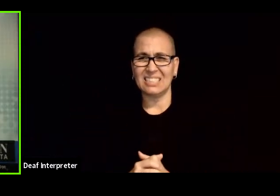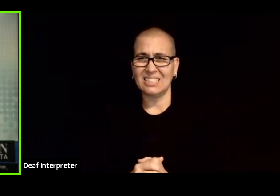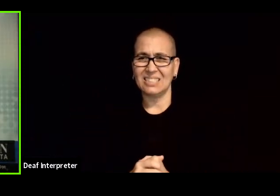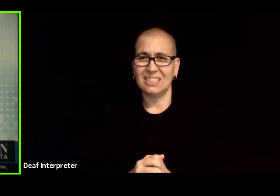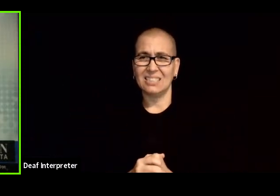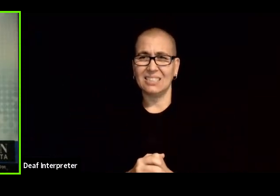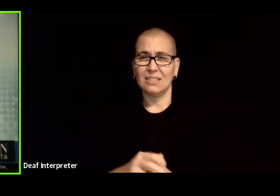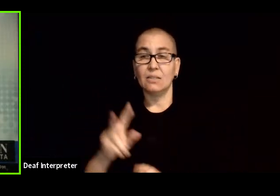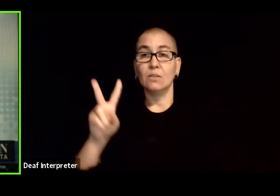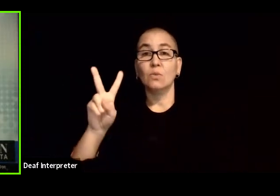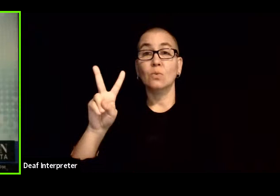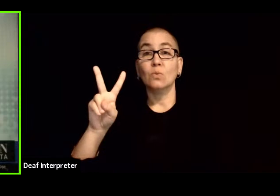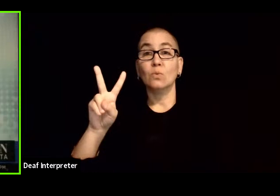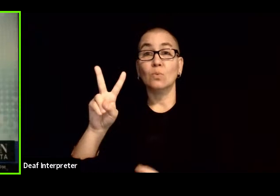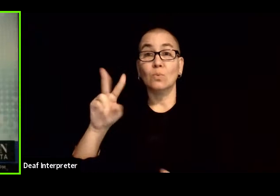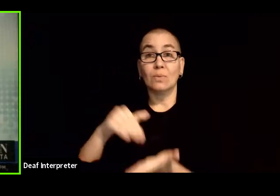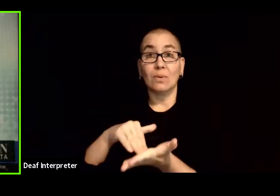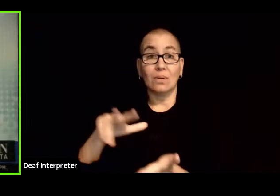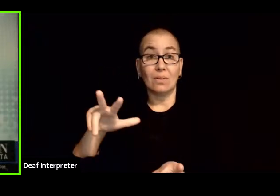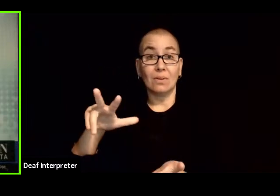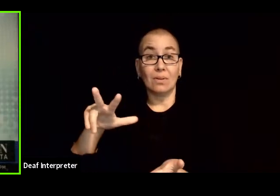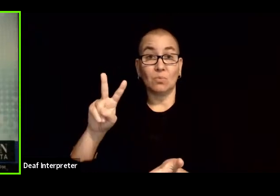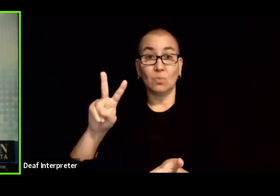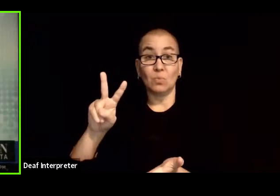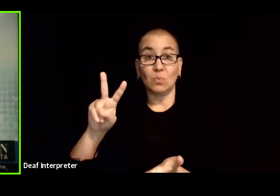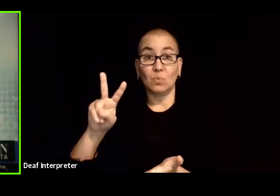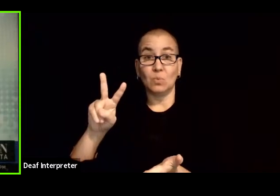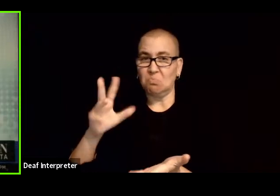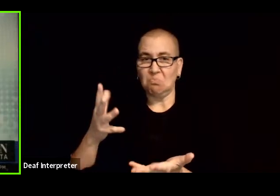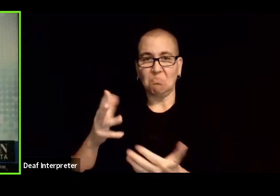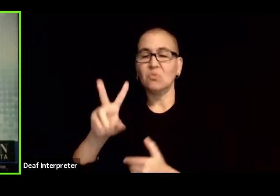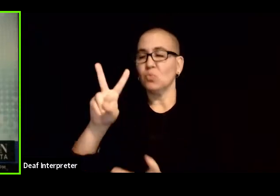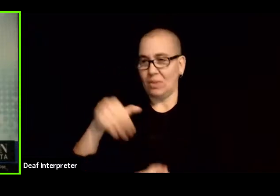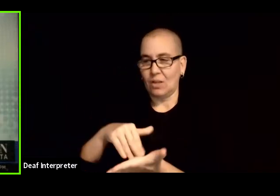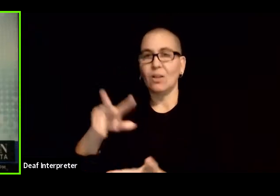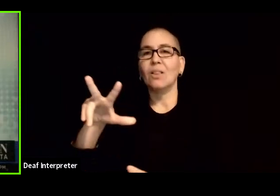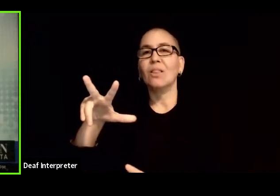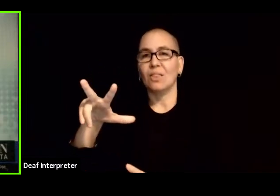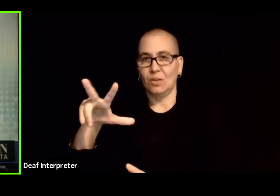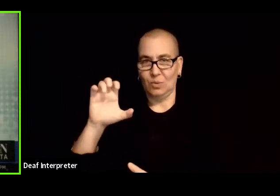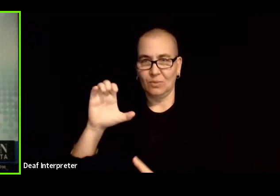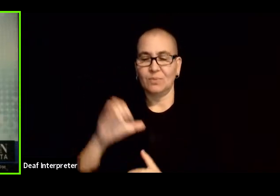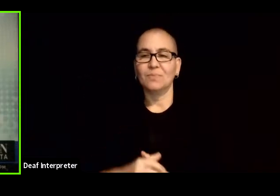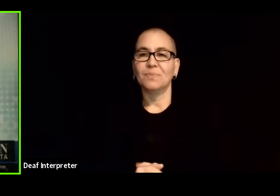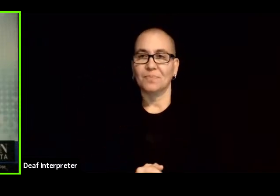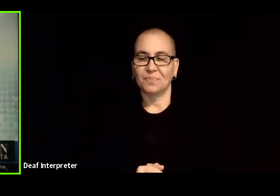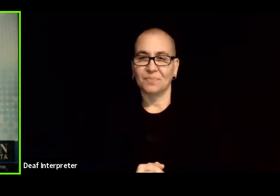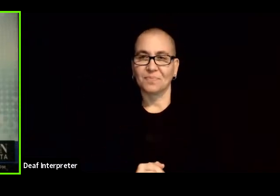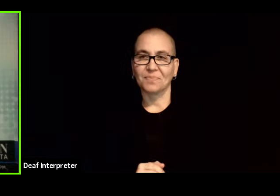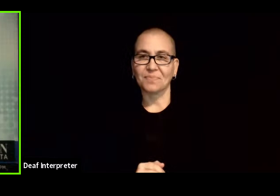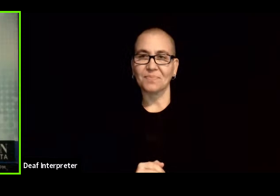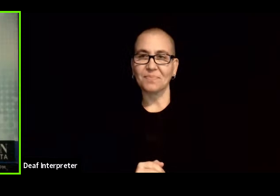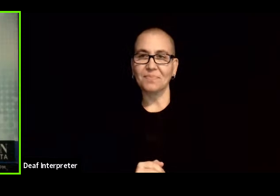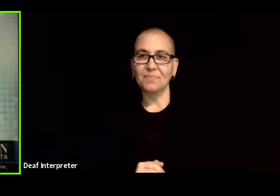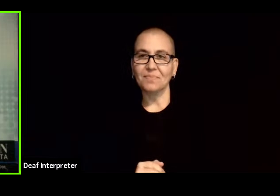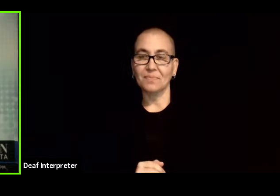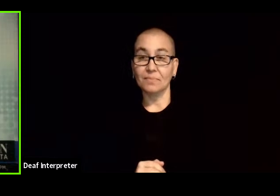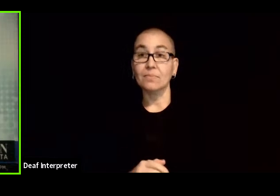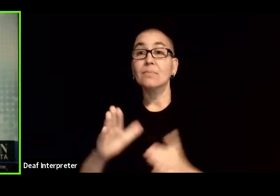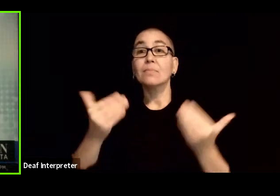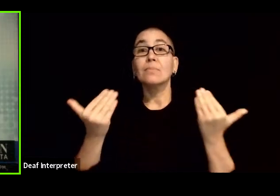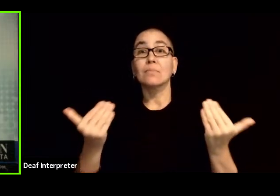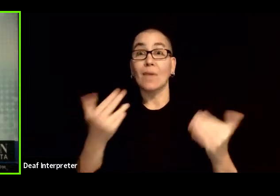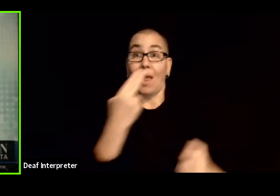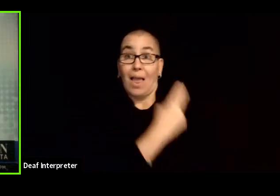additional 42 people in the hospital, bringing the hospitalization total to 685,